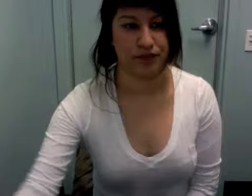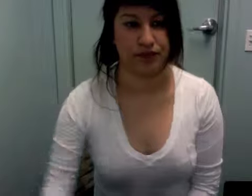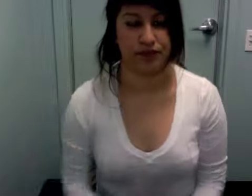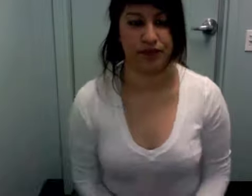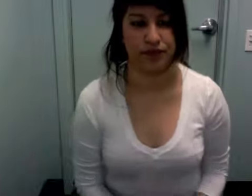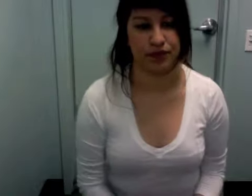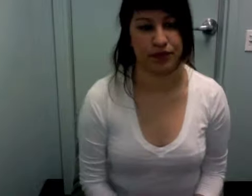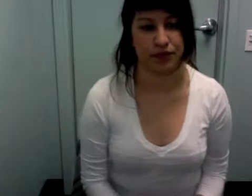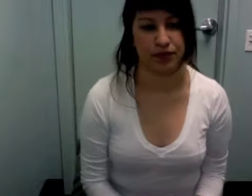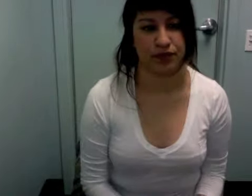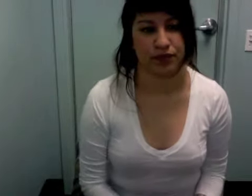Gorgeous